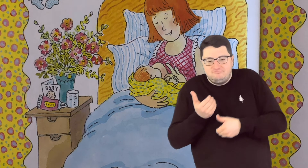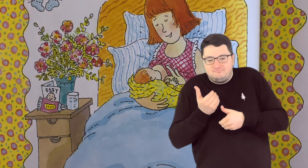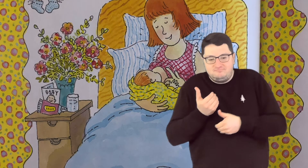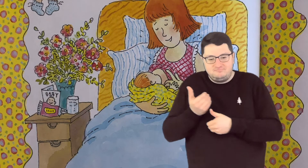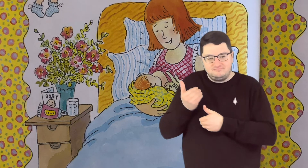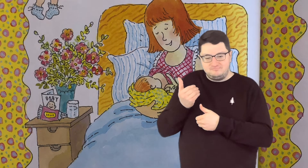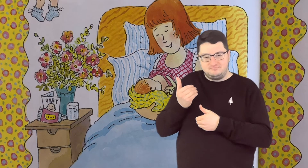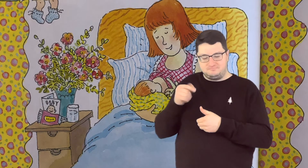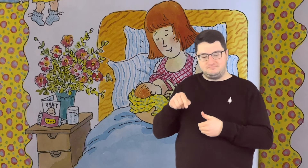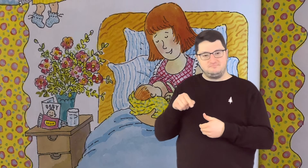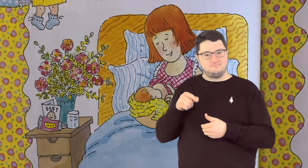her.